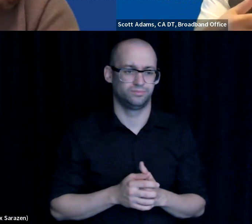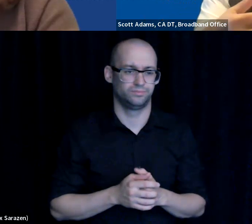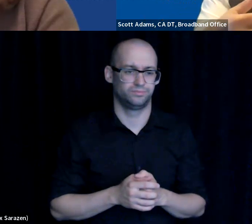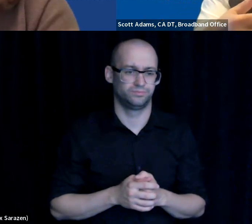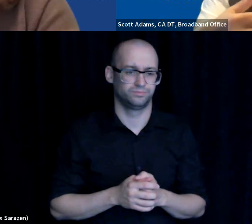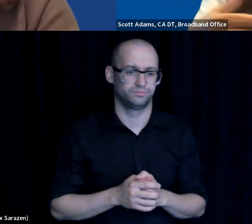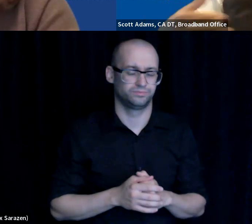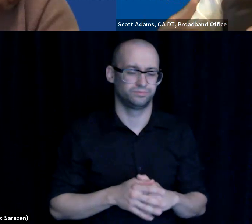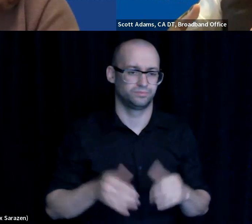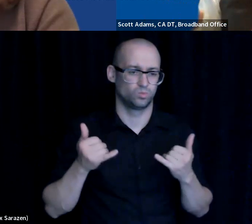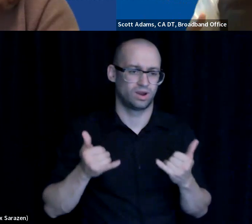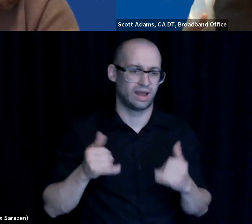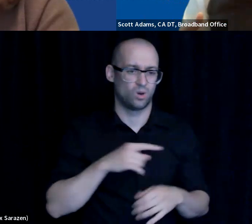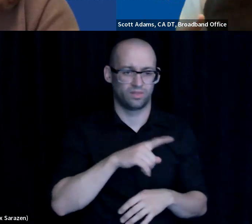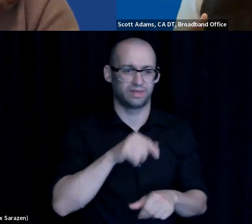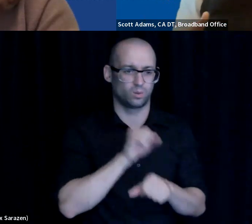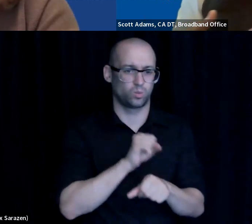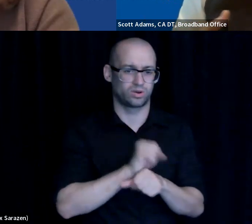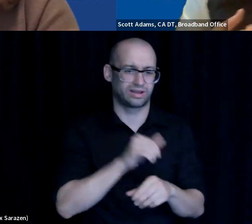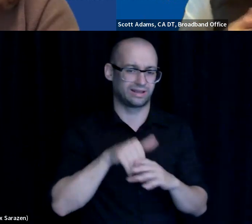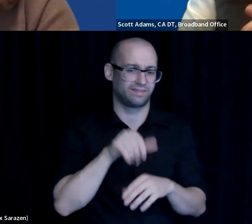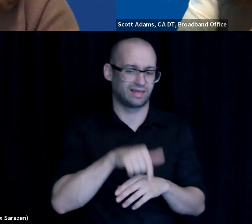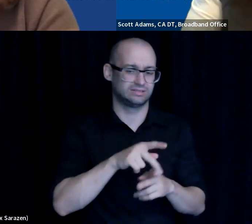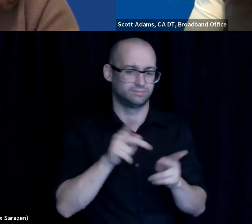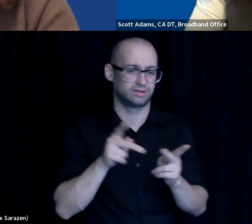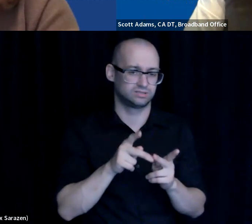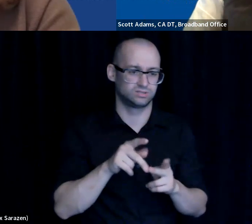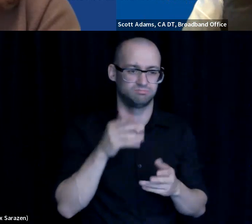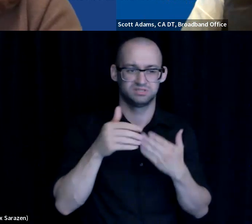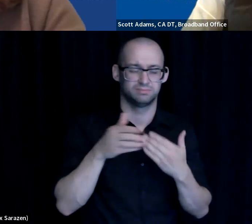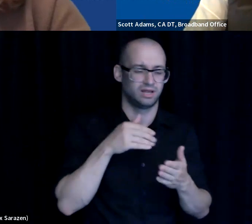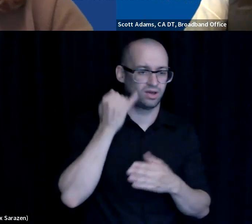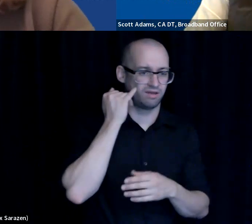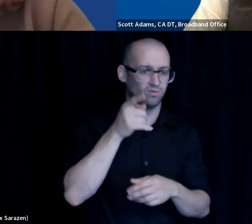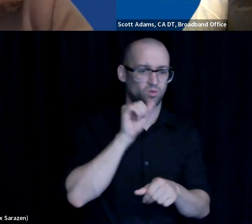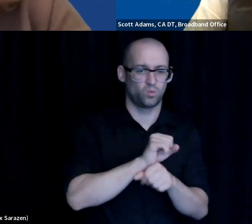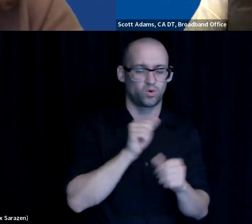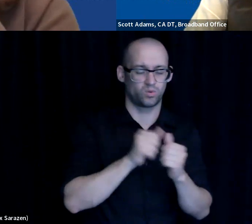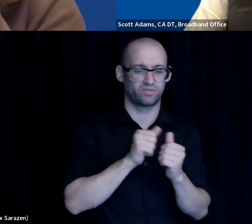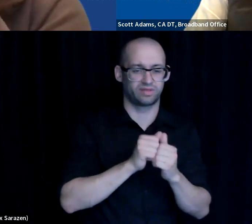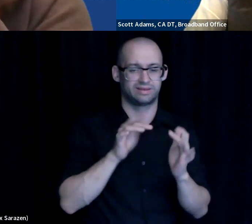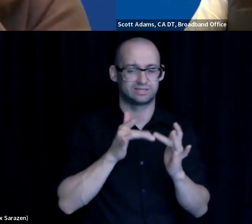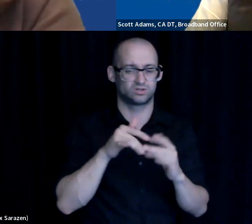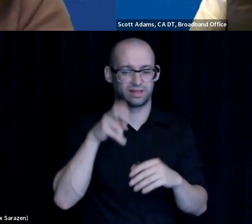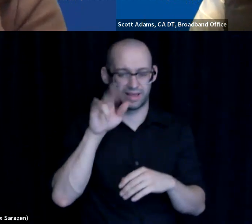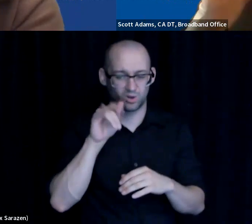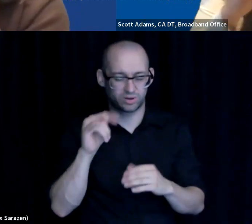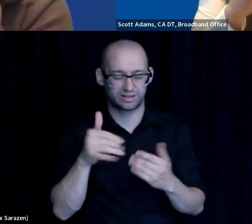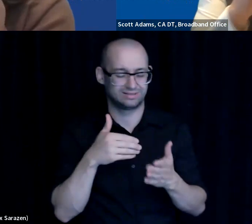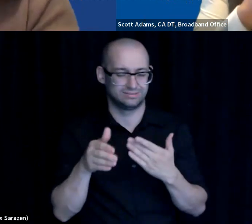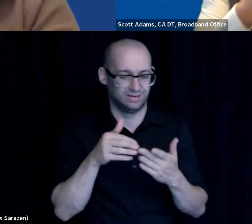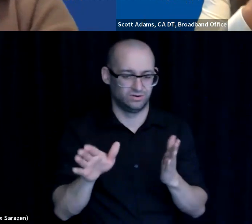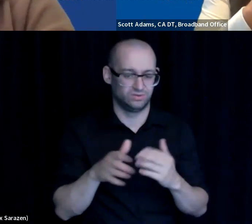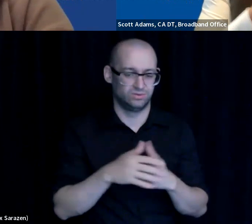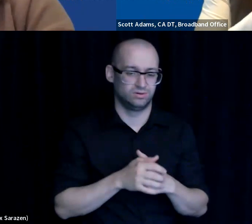that are currently working in this space or could be leveraged. So you don't have to be working in digital equity. And really, I think given that